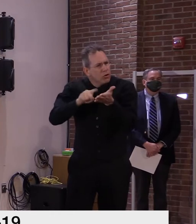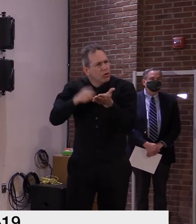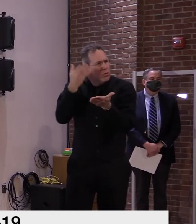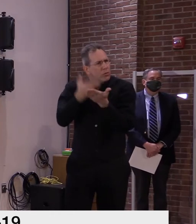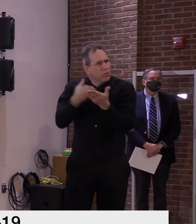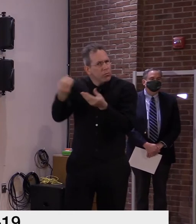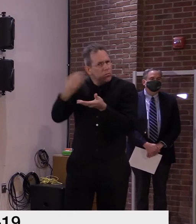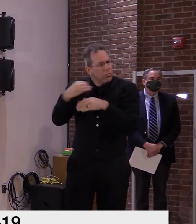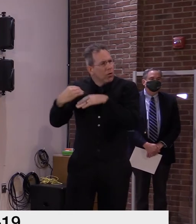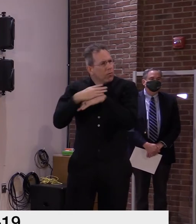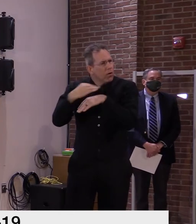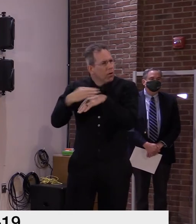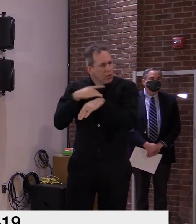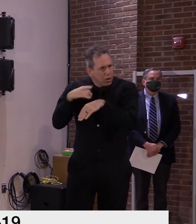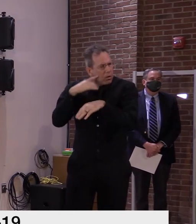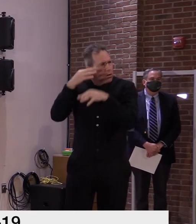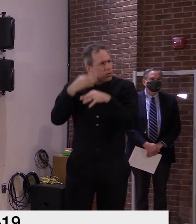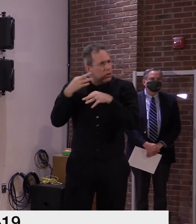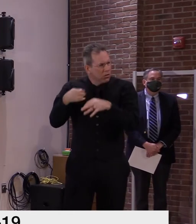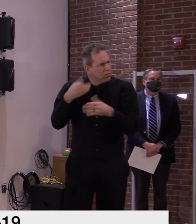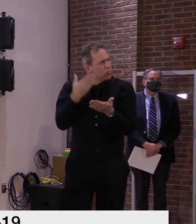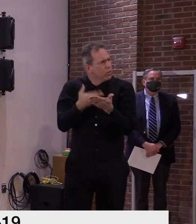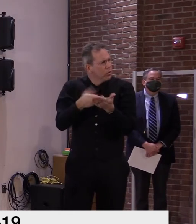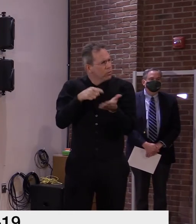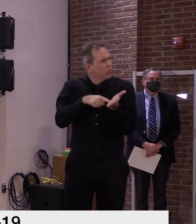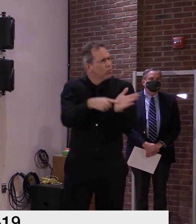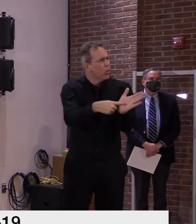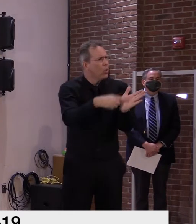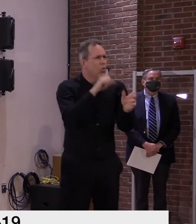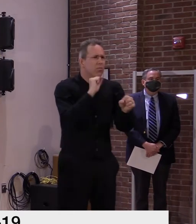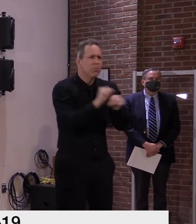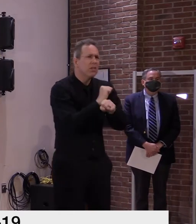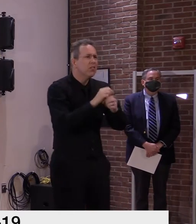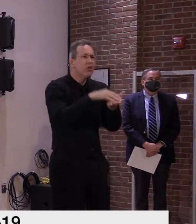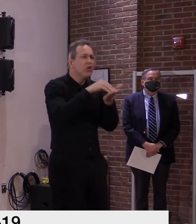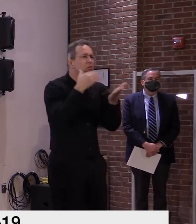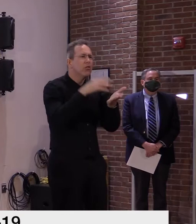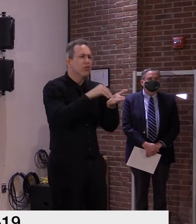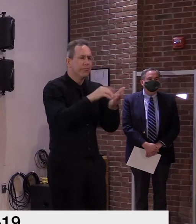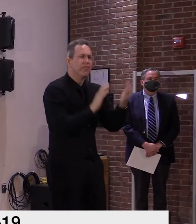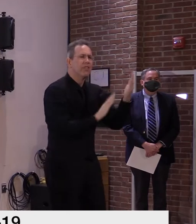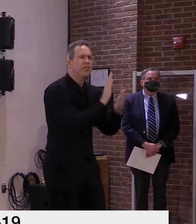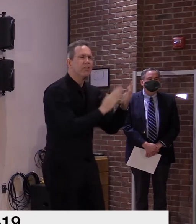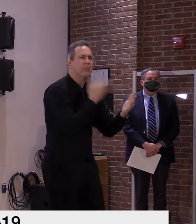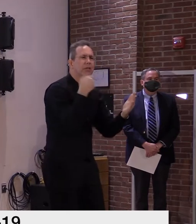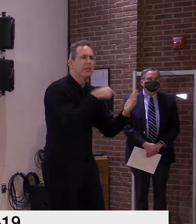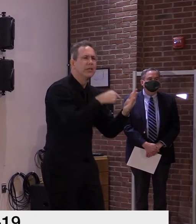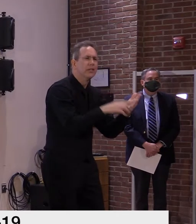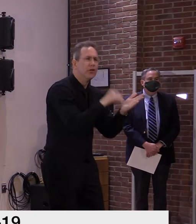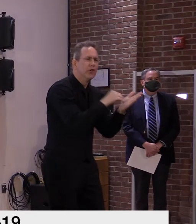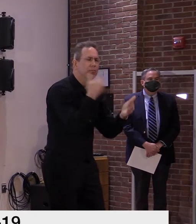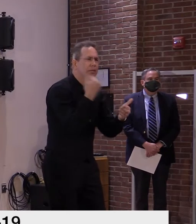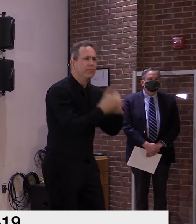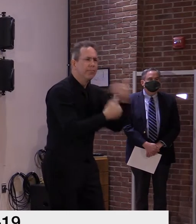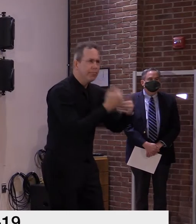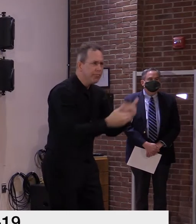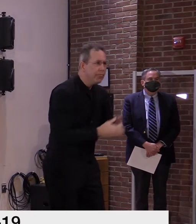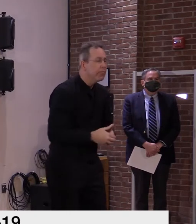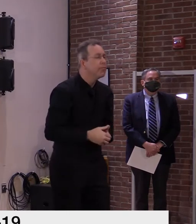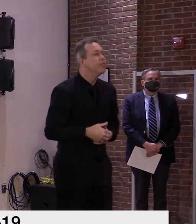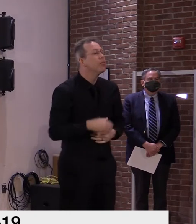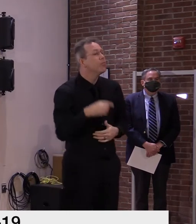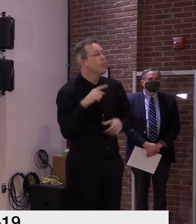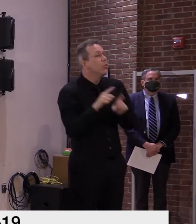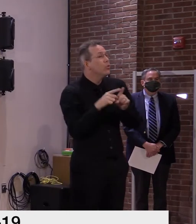about that in a moment. The science and the data also tell us that we can put our kids back in school and